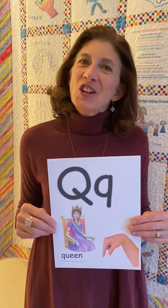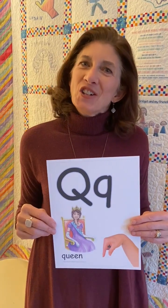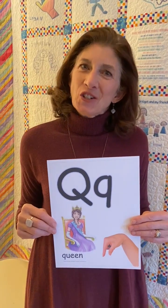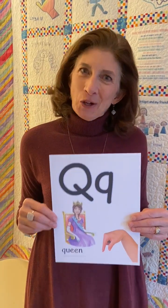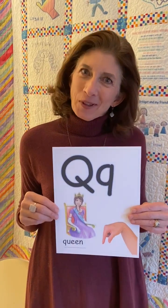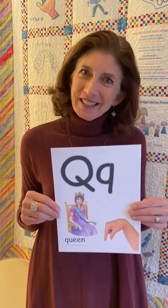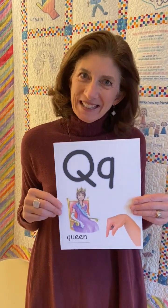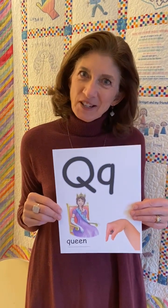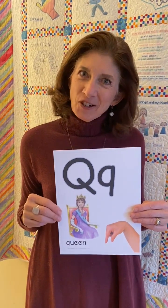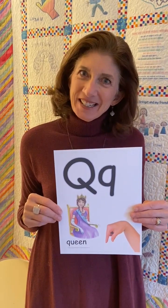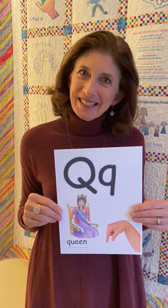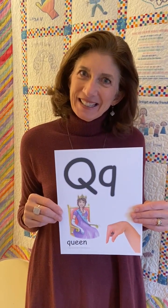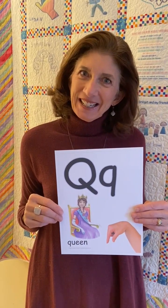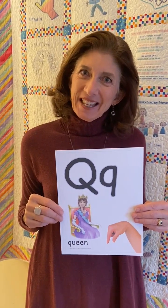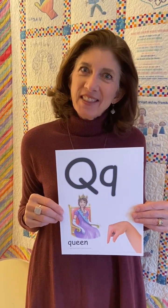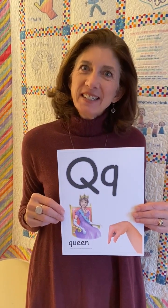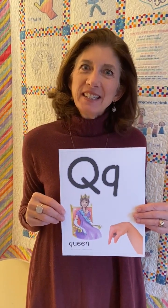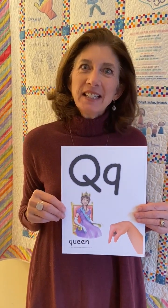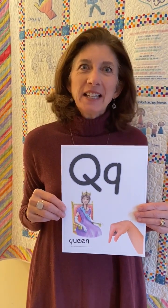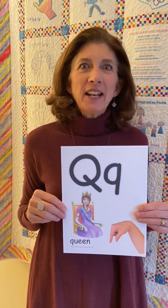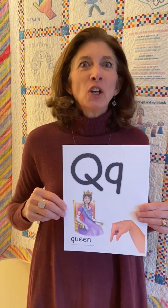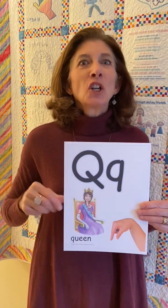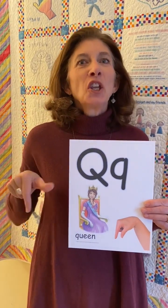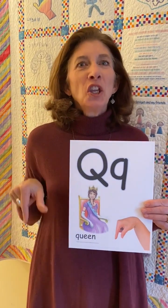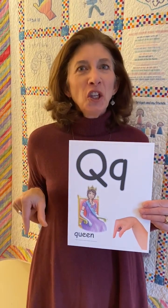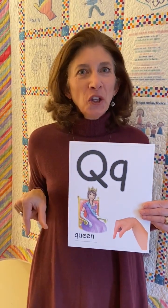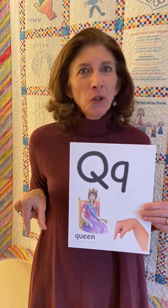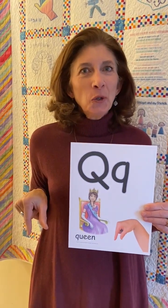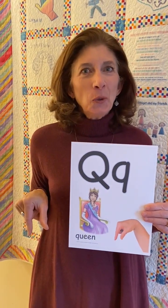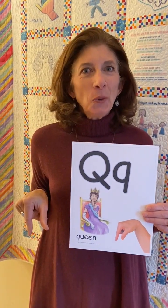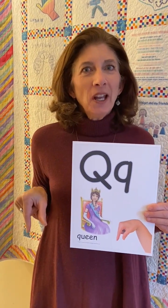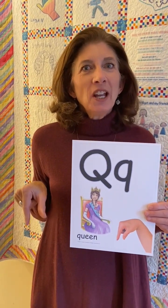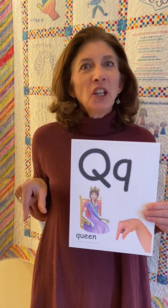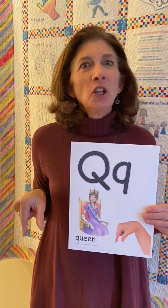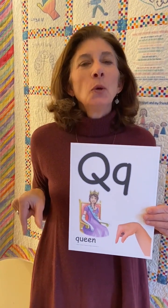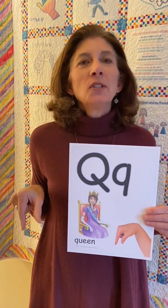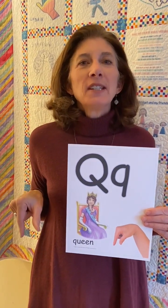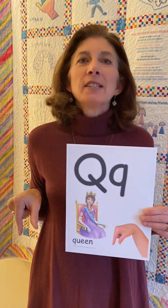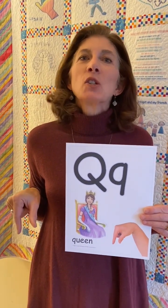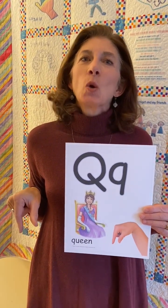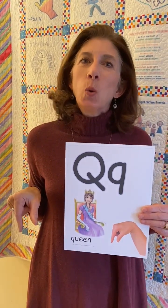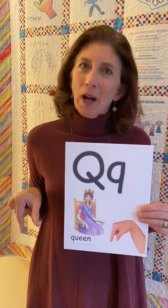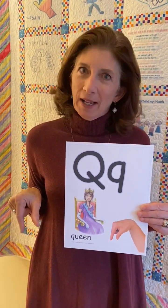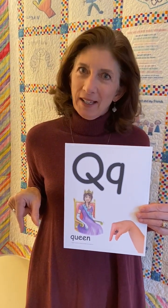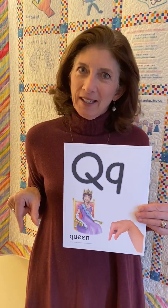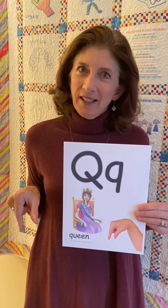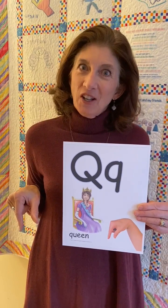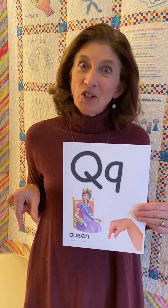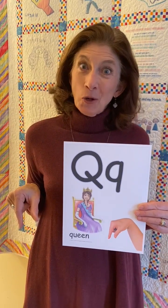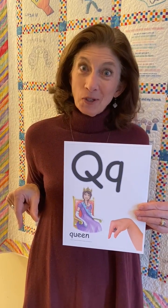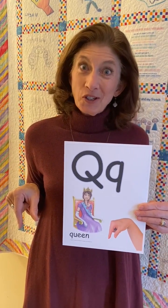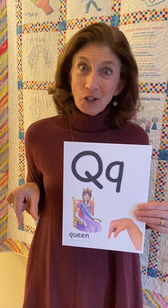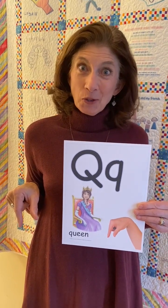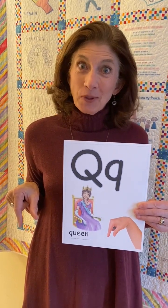Do you know what this letter is? This is the letter Q. Q says Qu. Do you know what starts with the